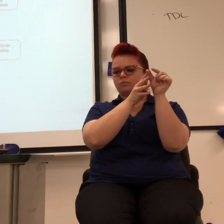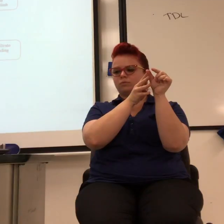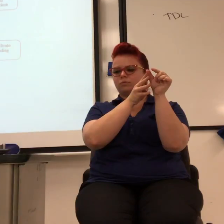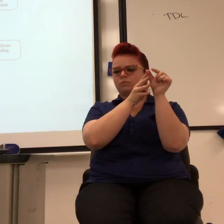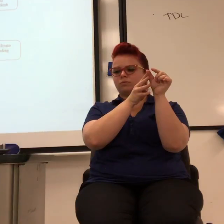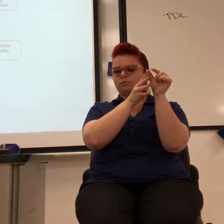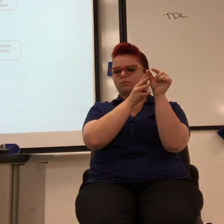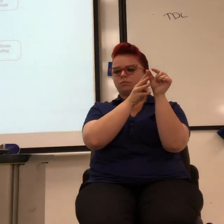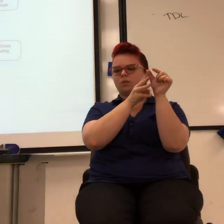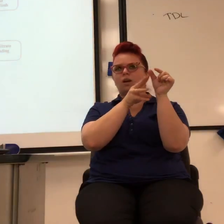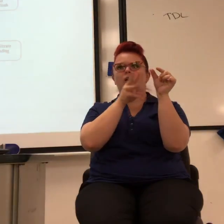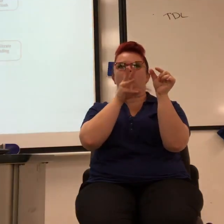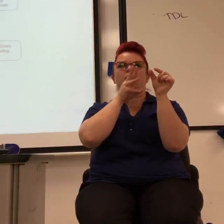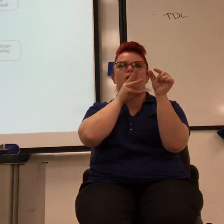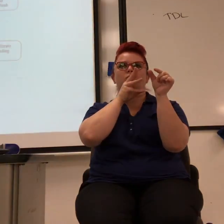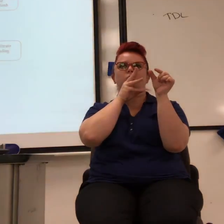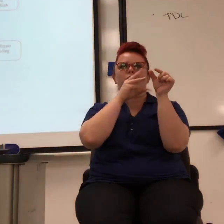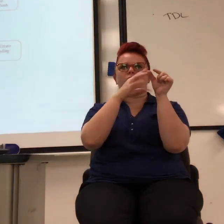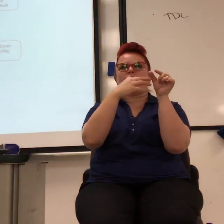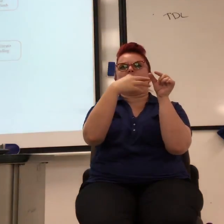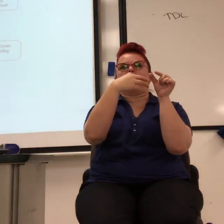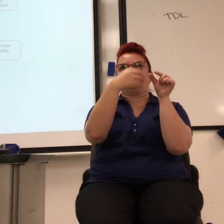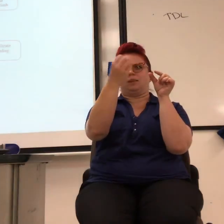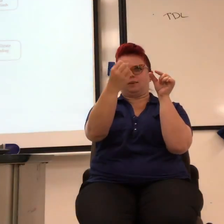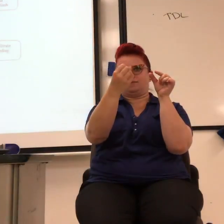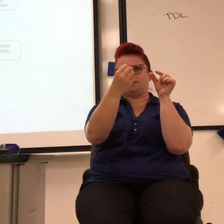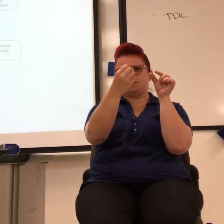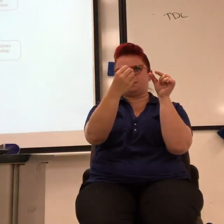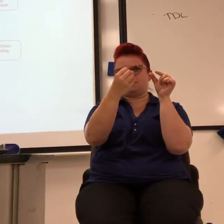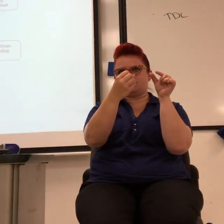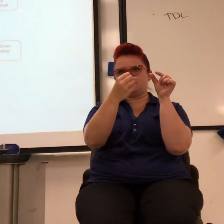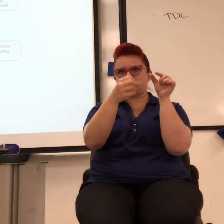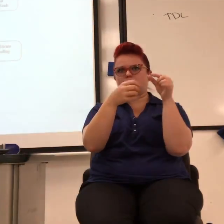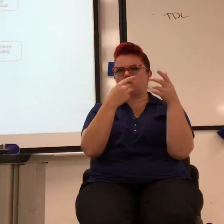and water leaves descending limb. Okay, we said that.